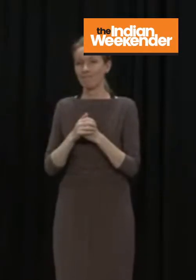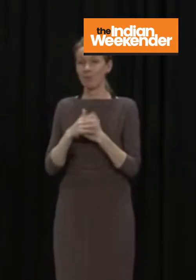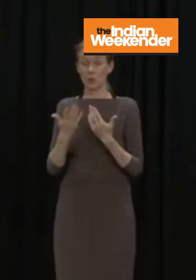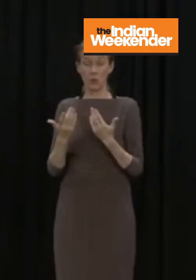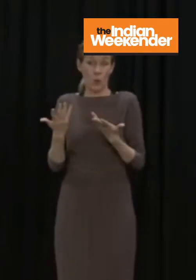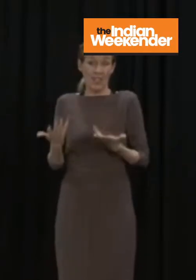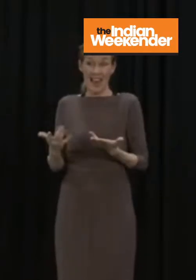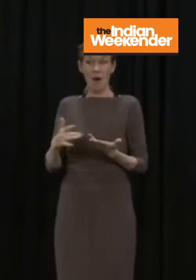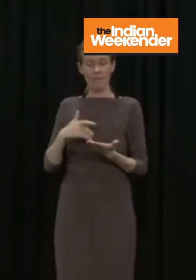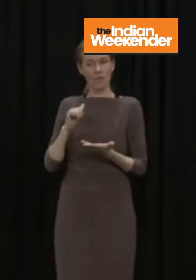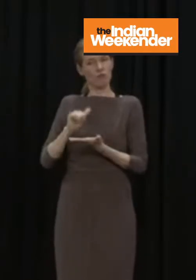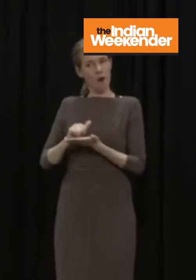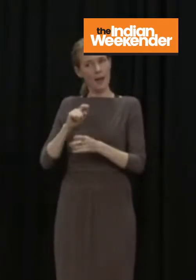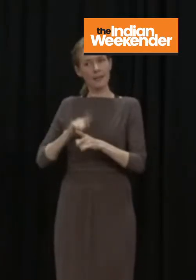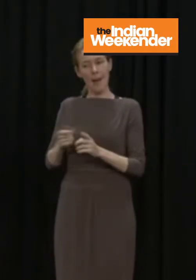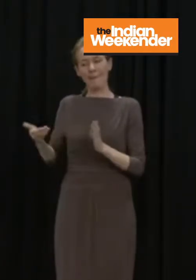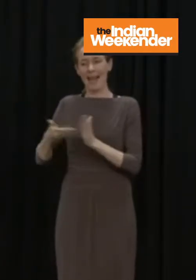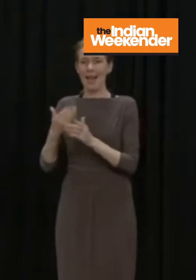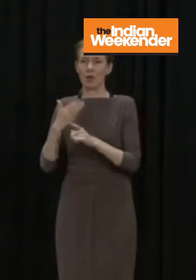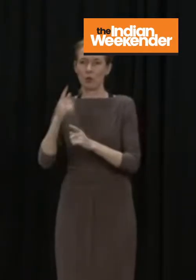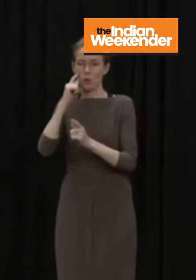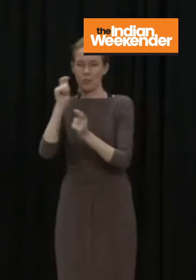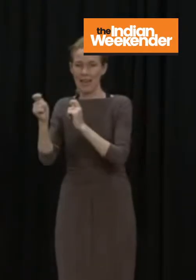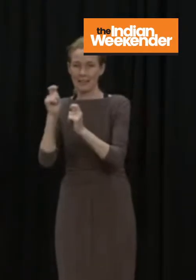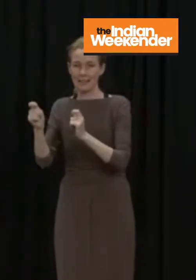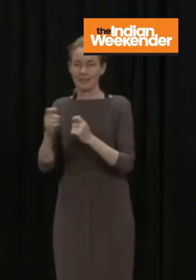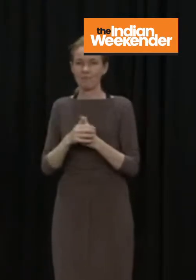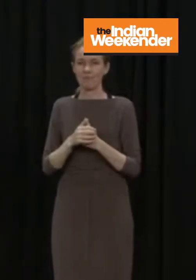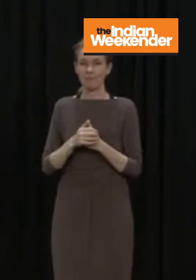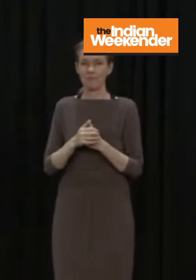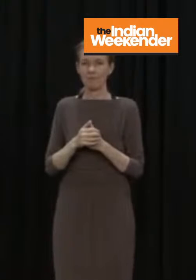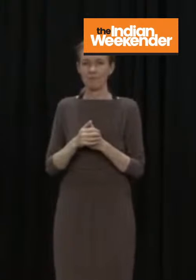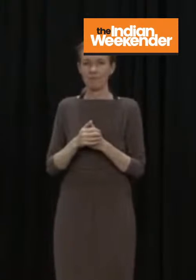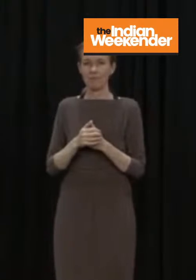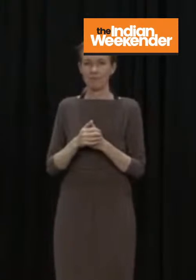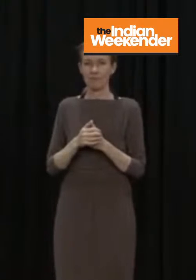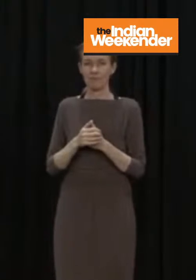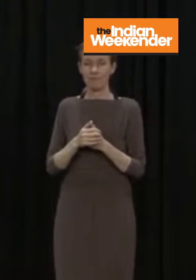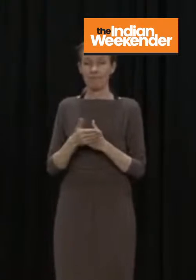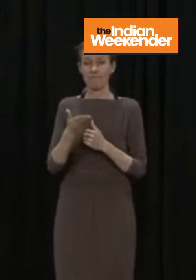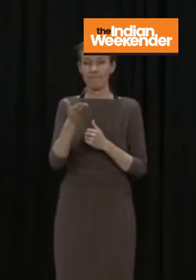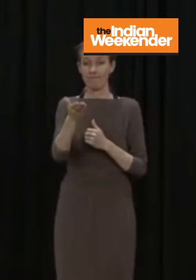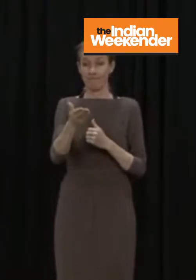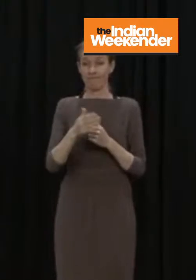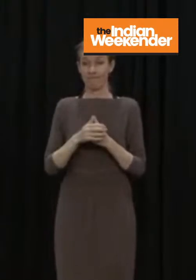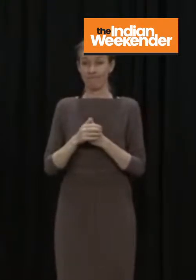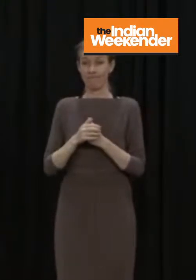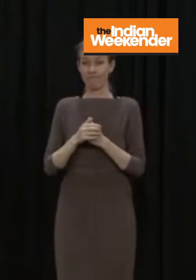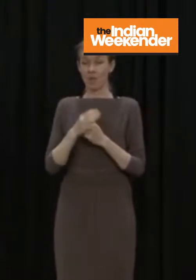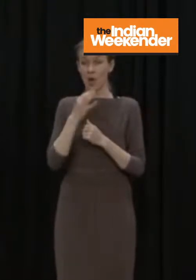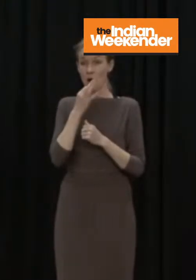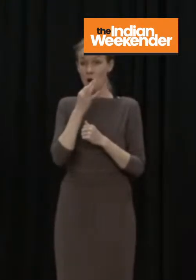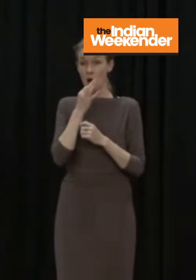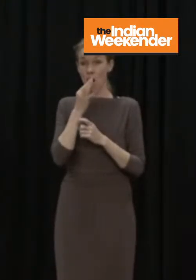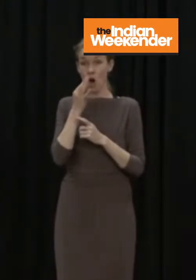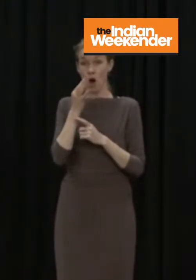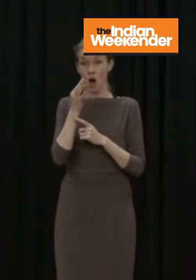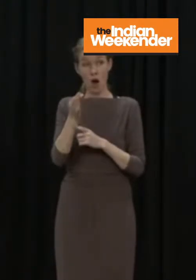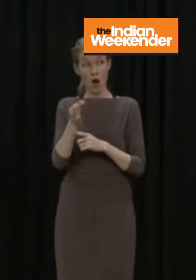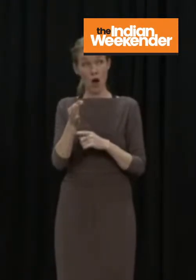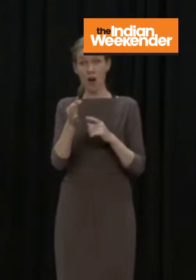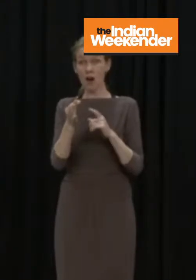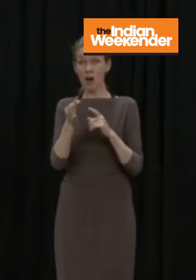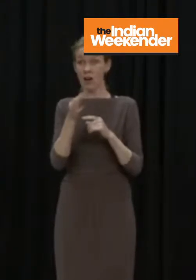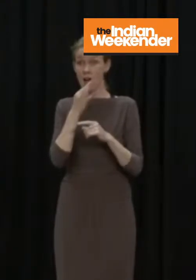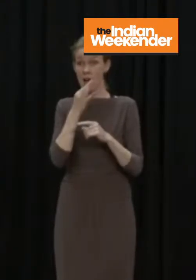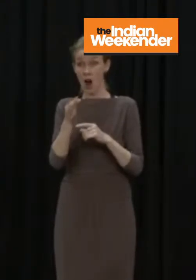good opportunity to make these changes. Preclude us from preparing for these things, and just picking up on Professor Murdoch's point about needing to be faster and more agile, too slow with